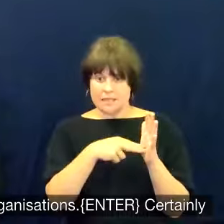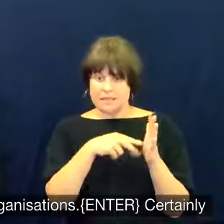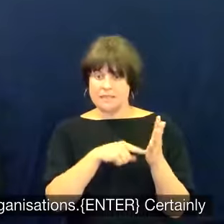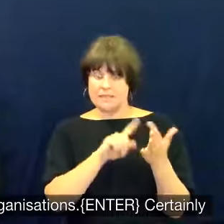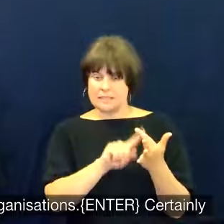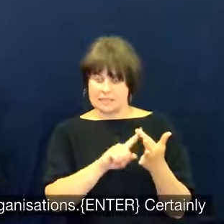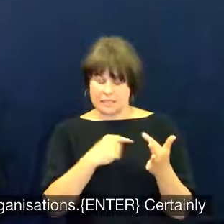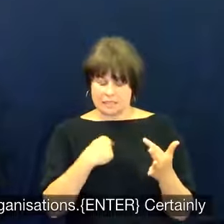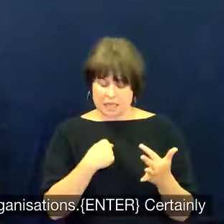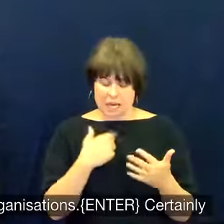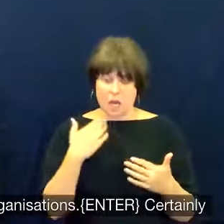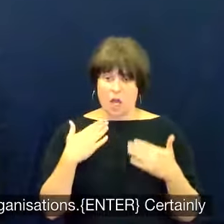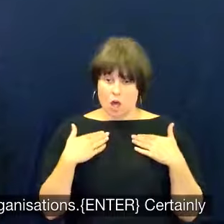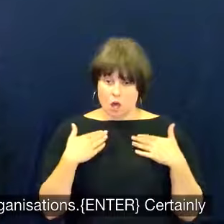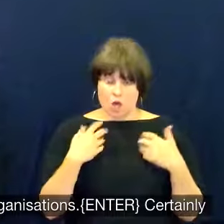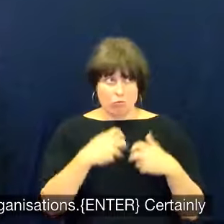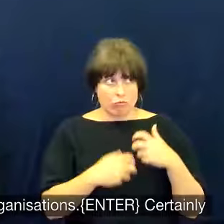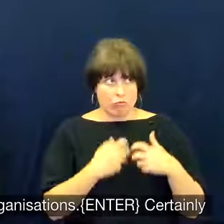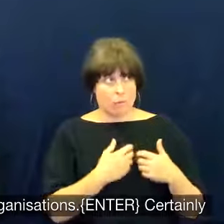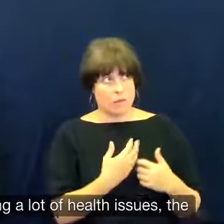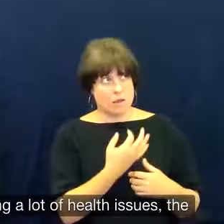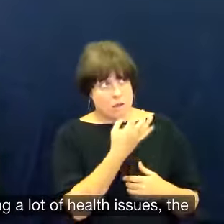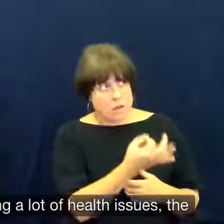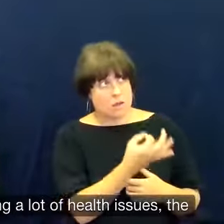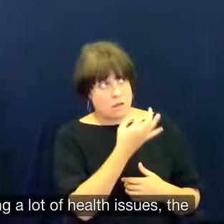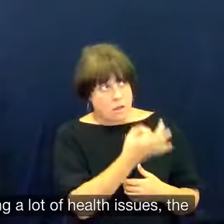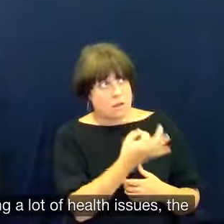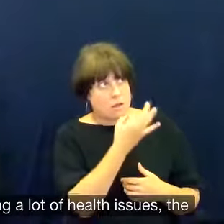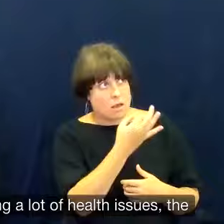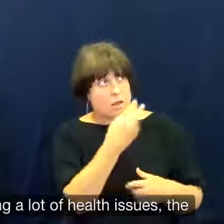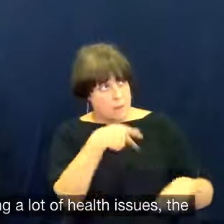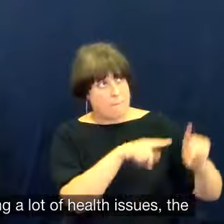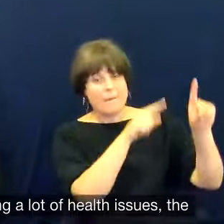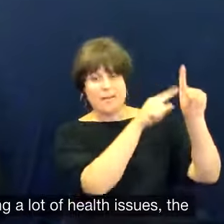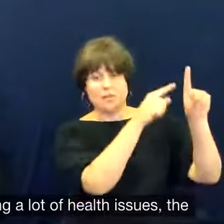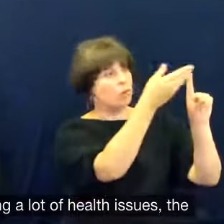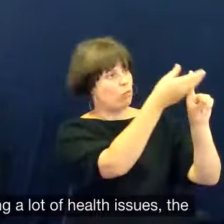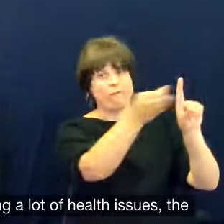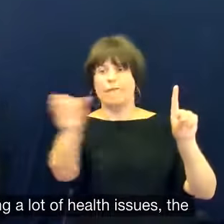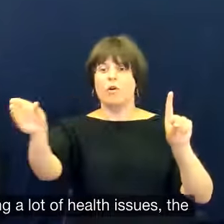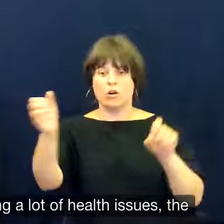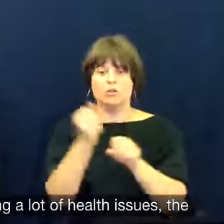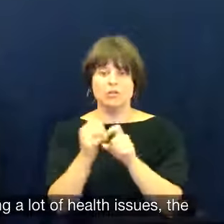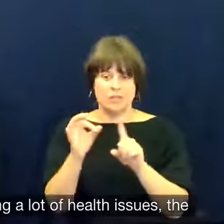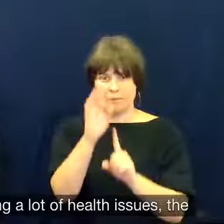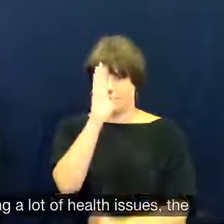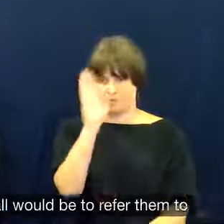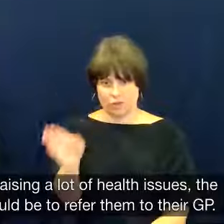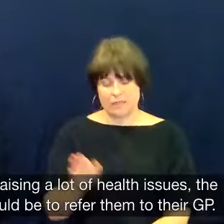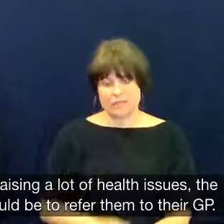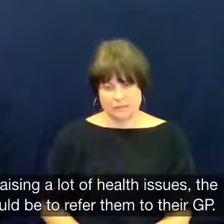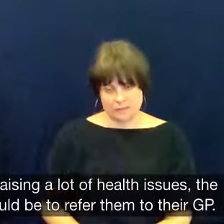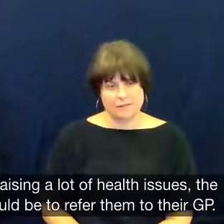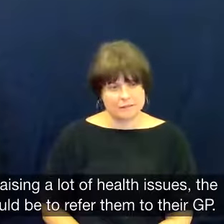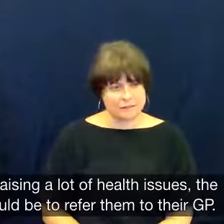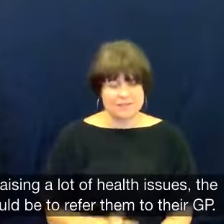issues, the mentor's first port of call would be to refer them to their GP. But there's a